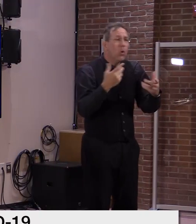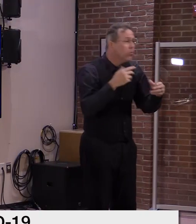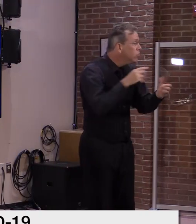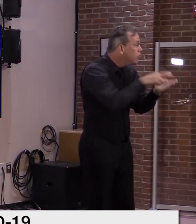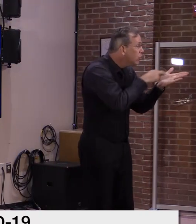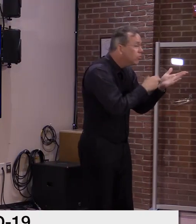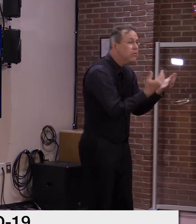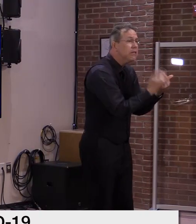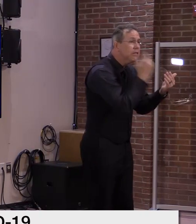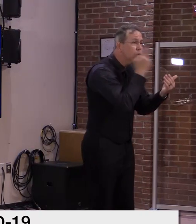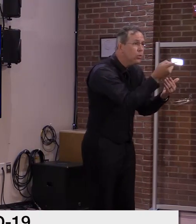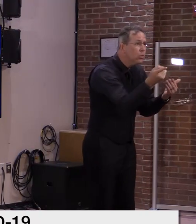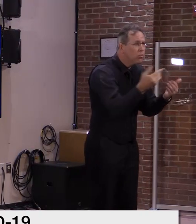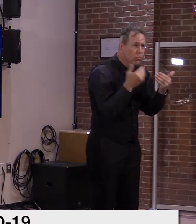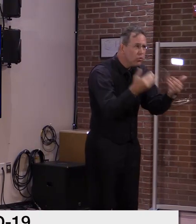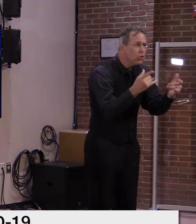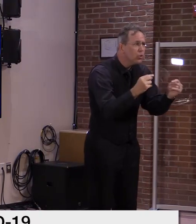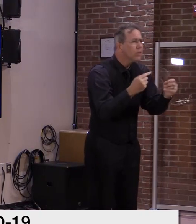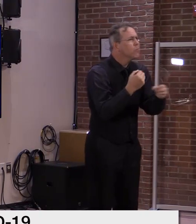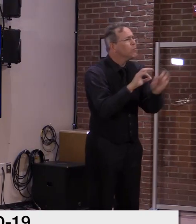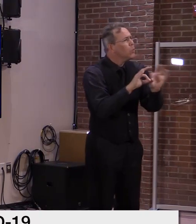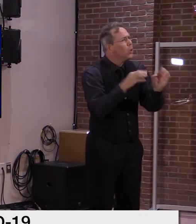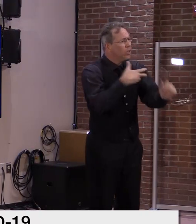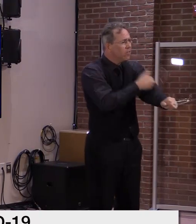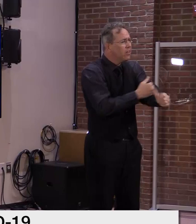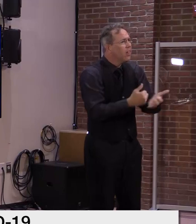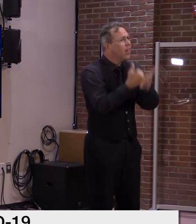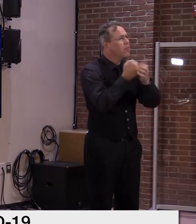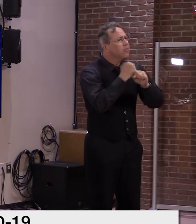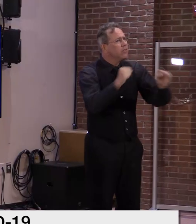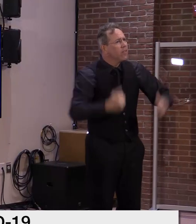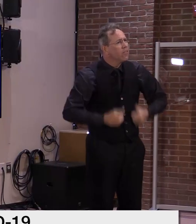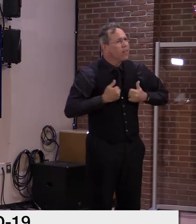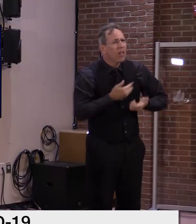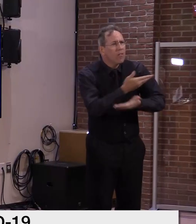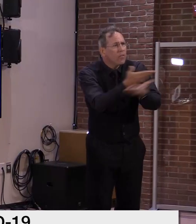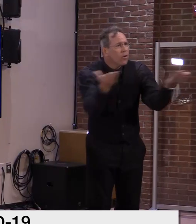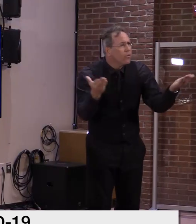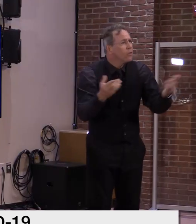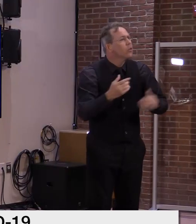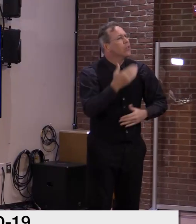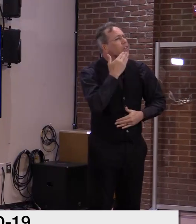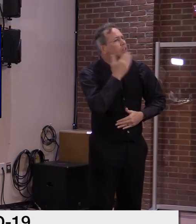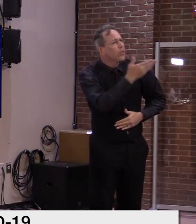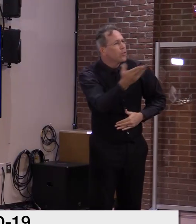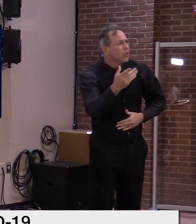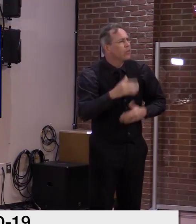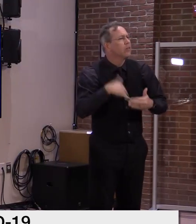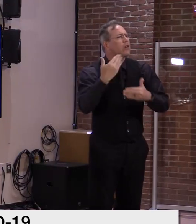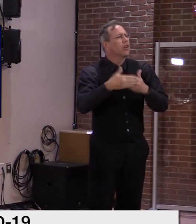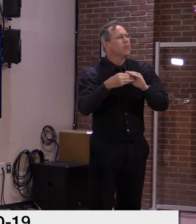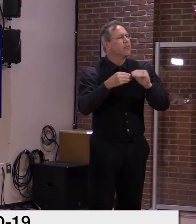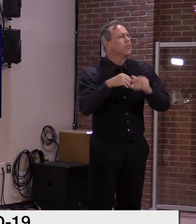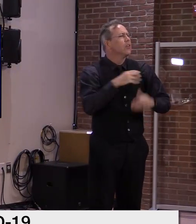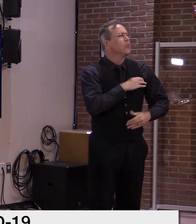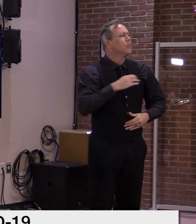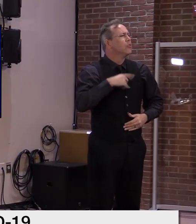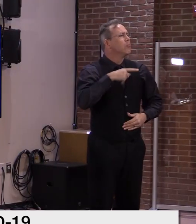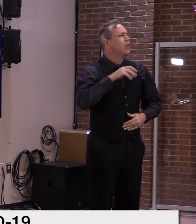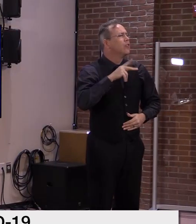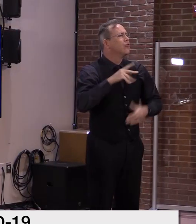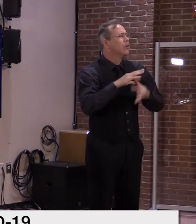lives. Thank you. I'll turn it over to Commissioner Pichek for our weekly modeling update.